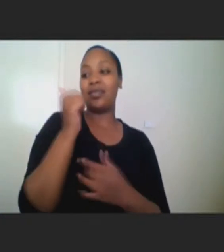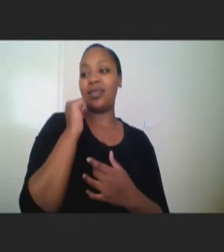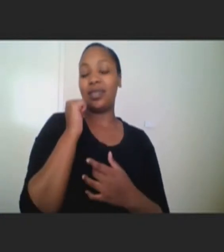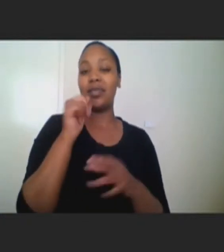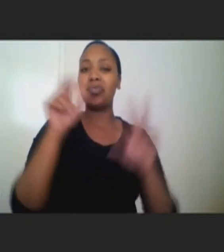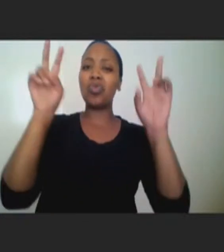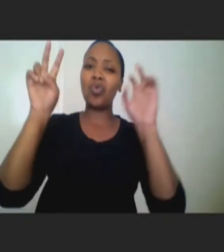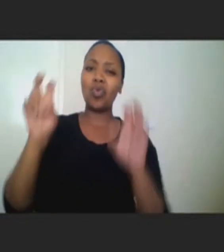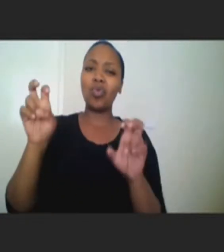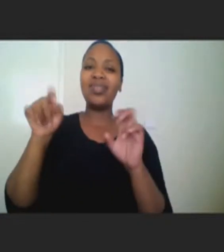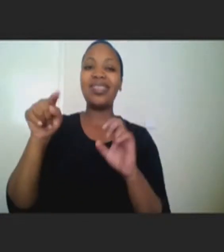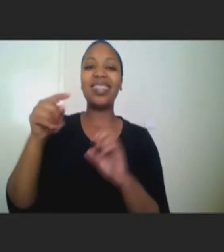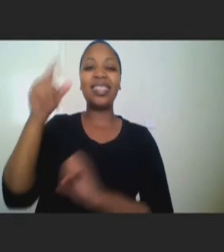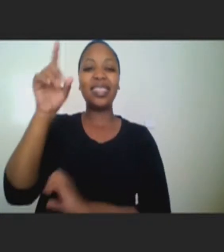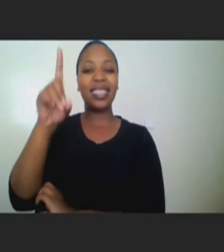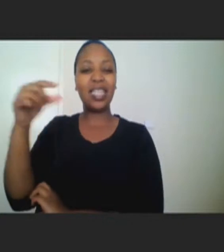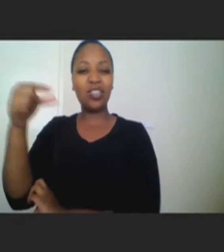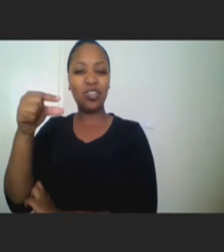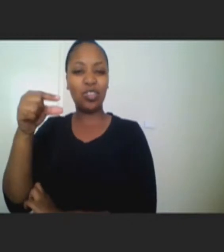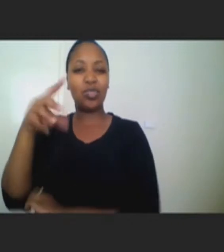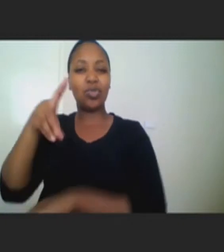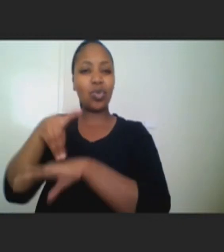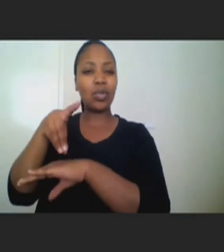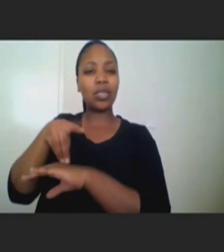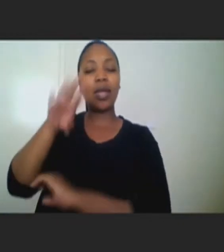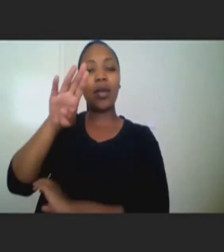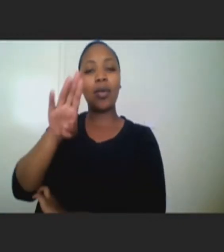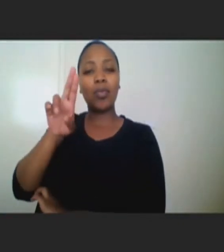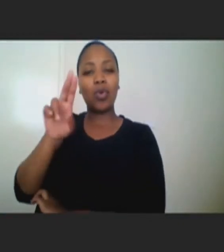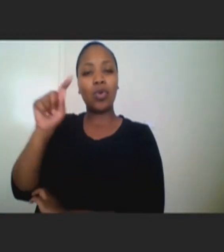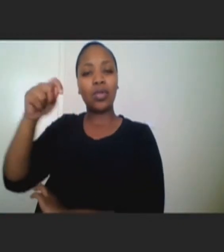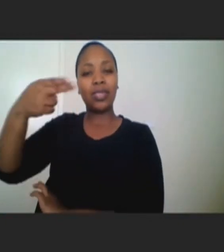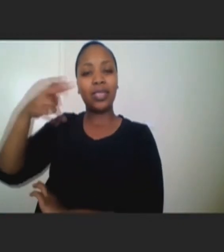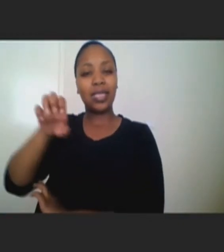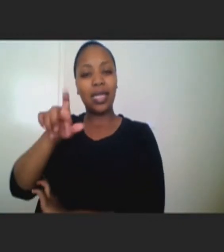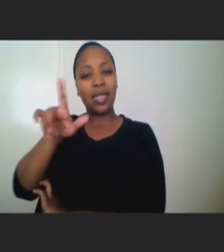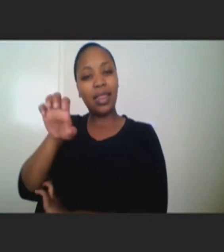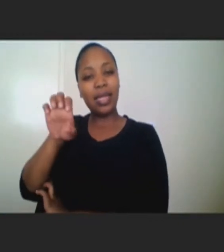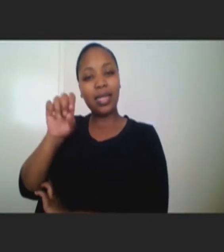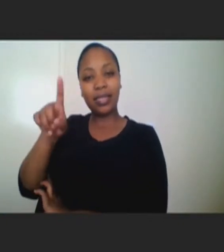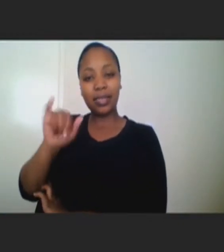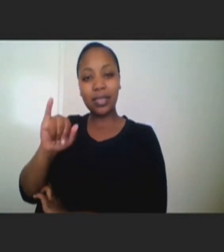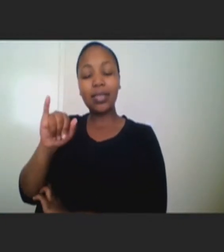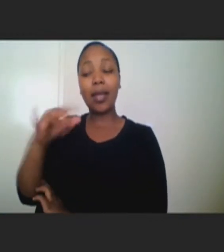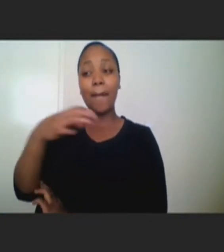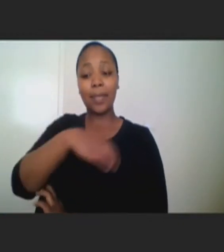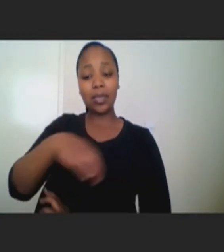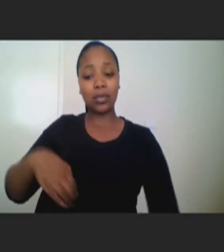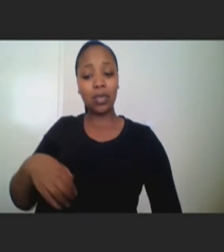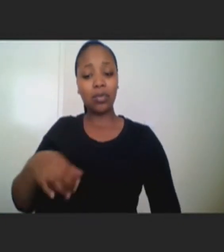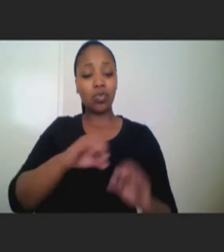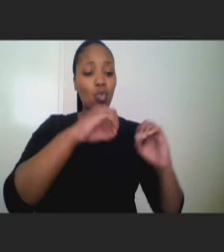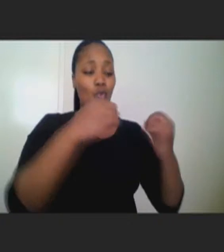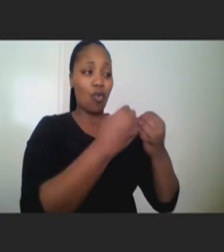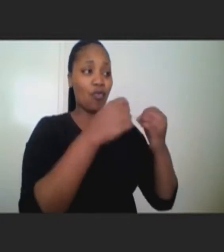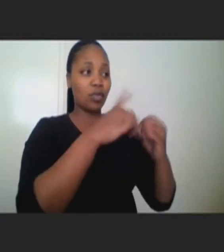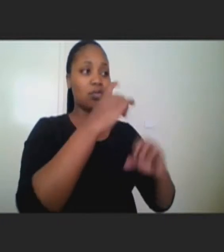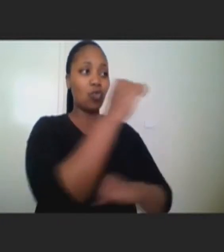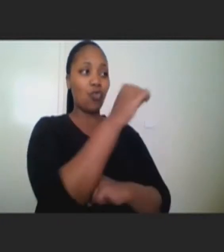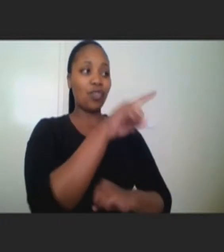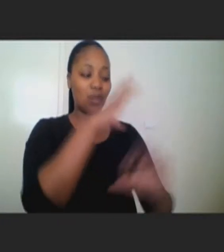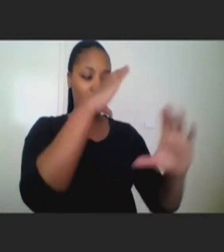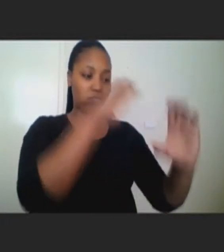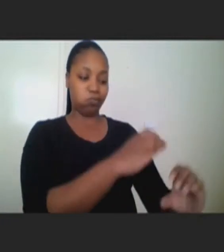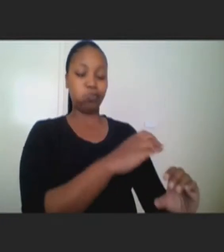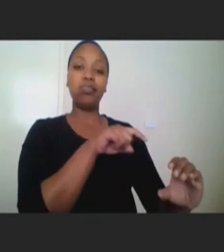the DG, Dr. Buthelezi, which was handled under the presidency, that this matter has been resolved and